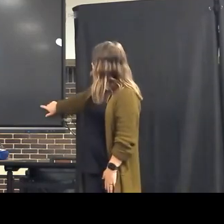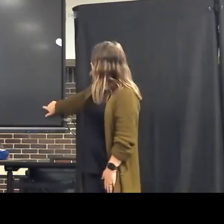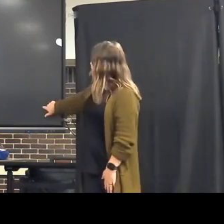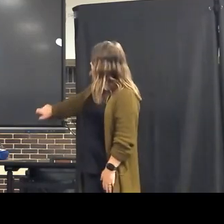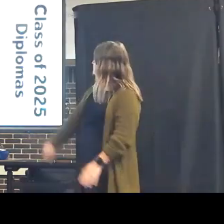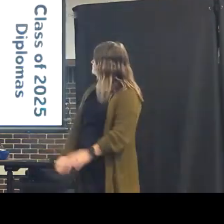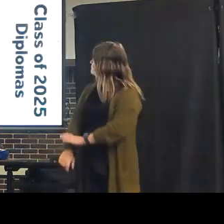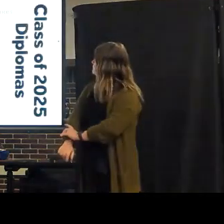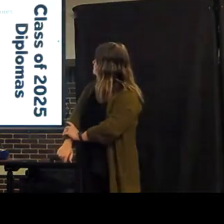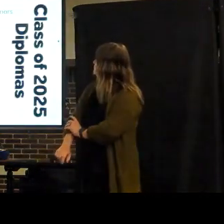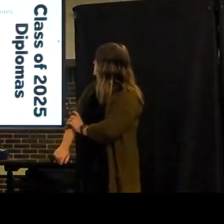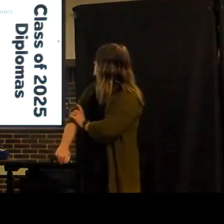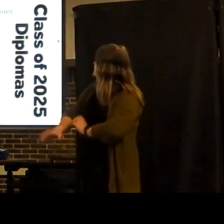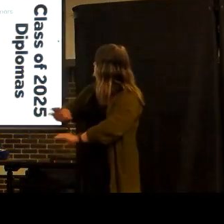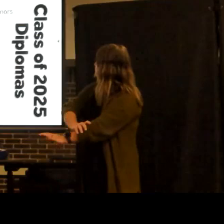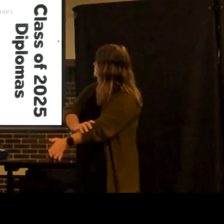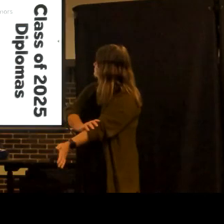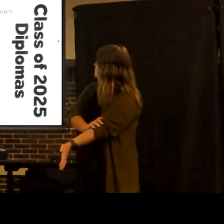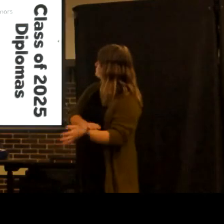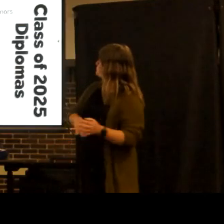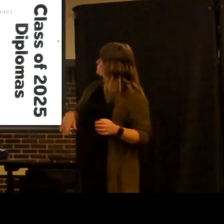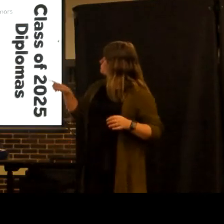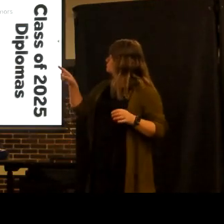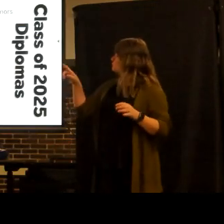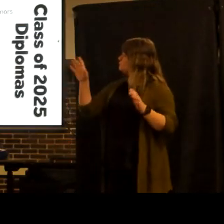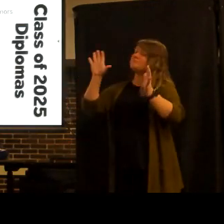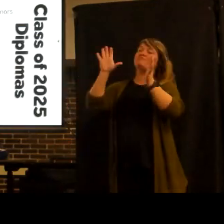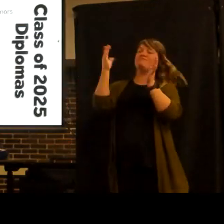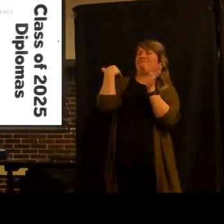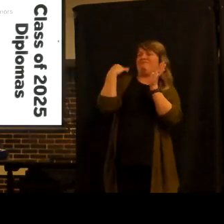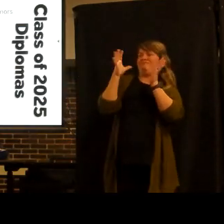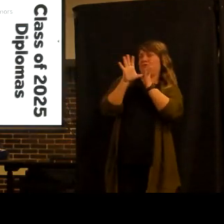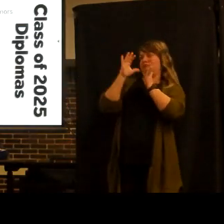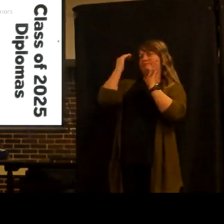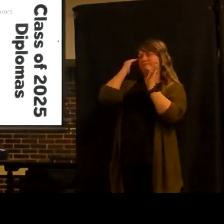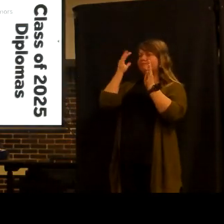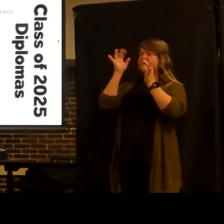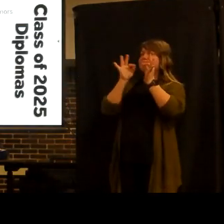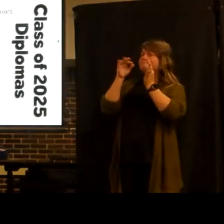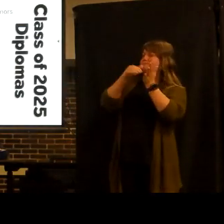they have a well planned out future.